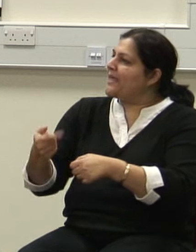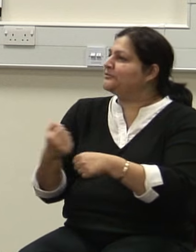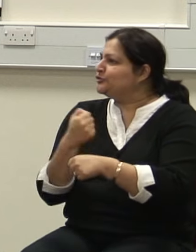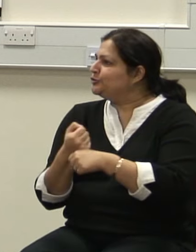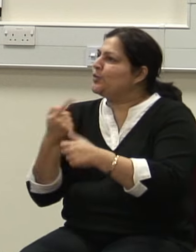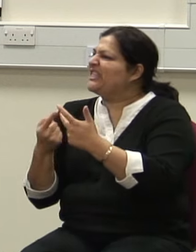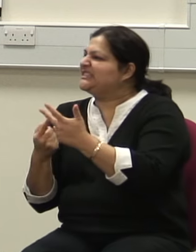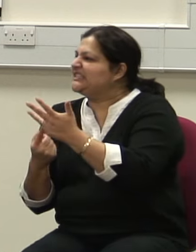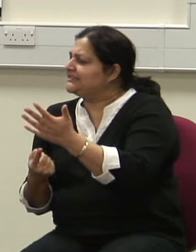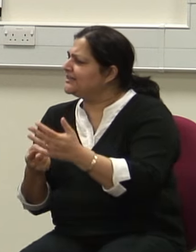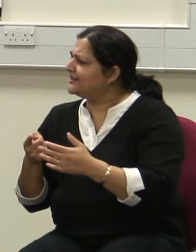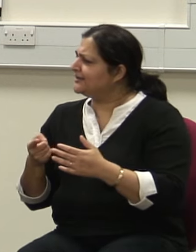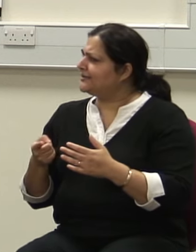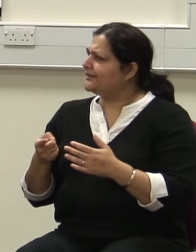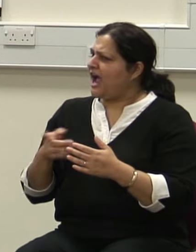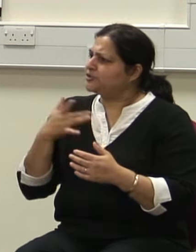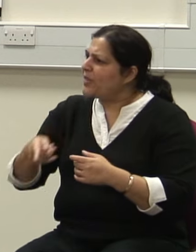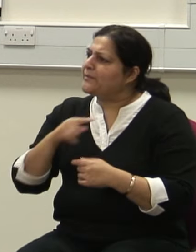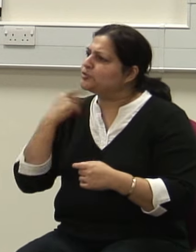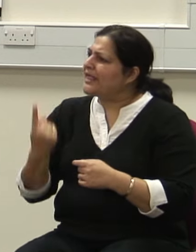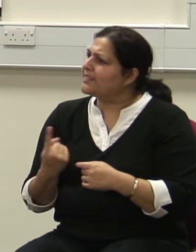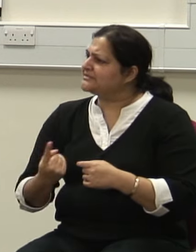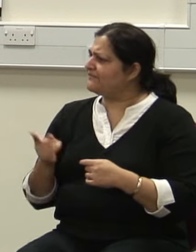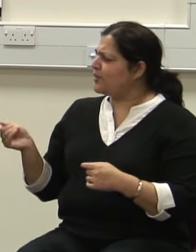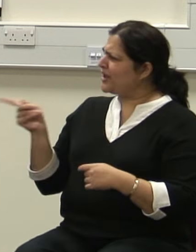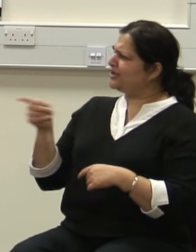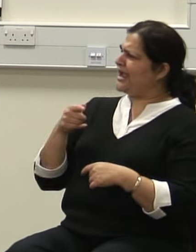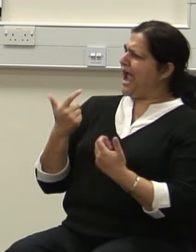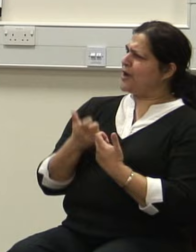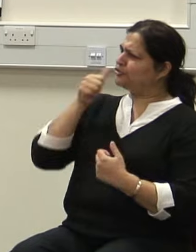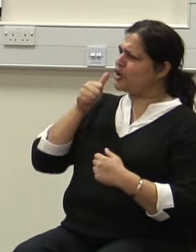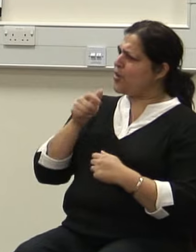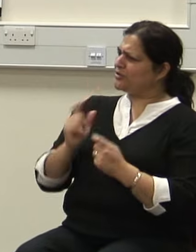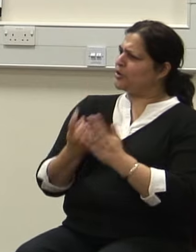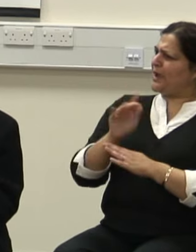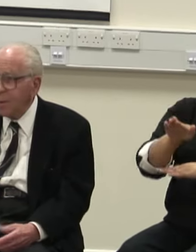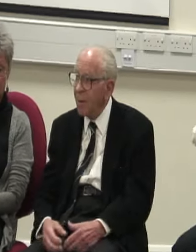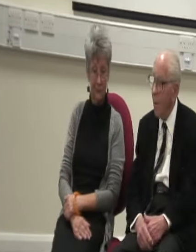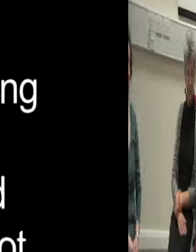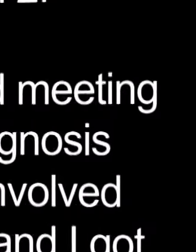I mean they don't know if someone is going to kill suicide until the person is dead. Because the person could change his mind at the last minute.